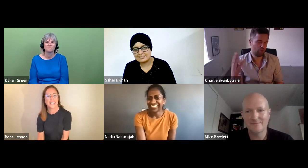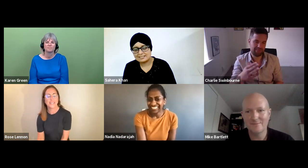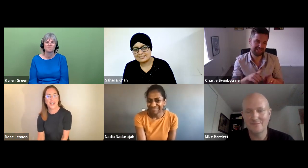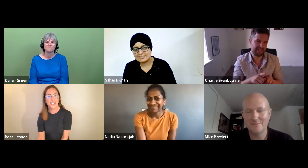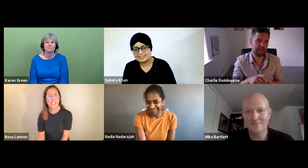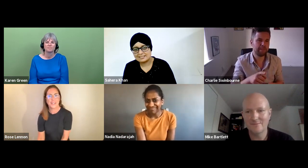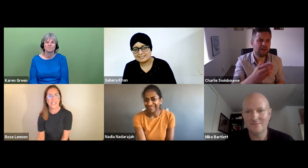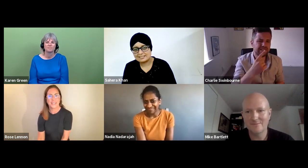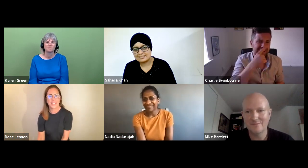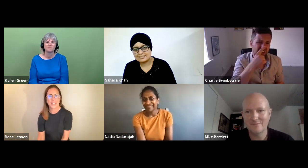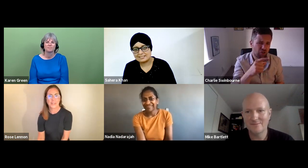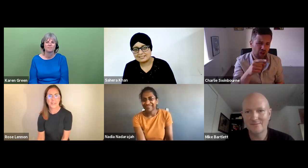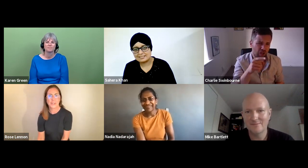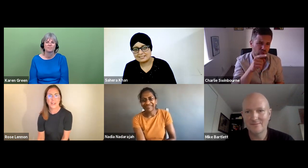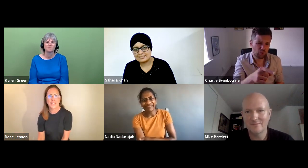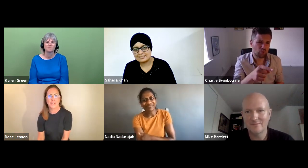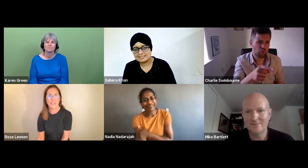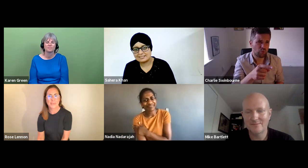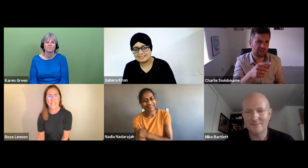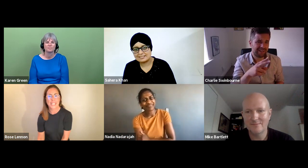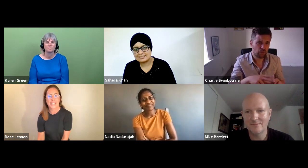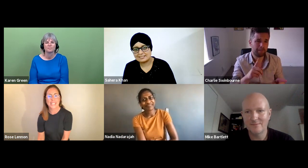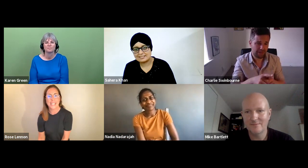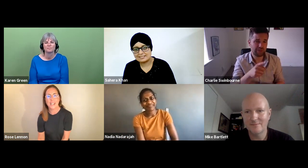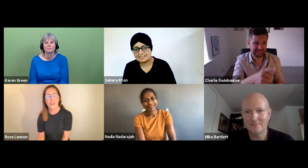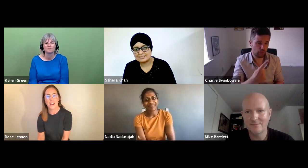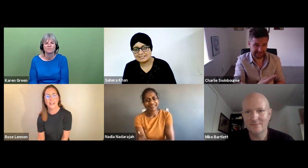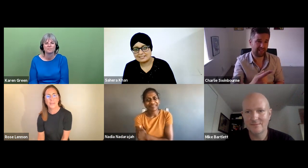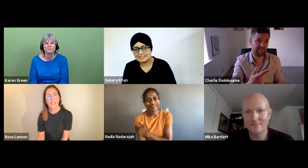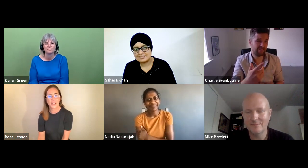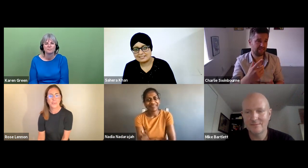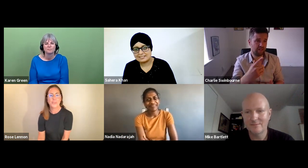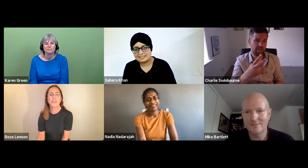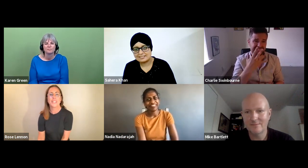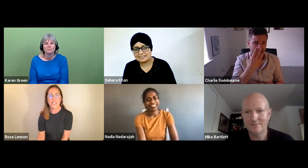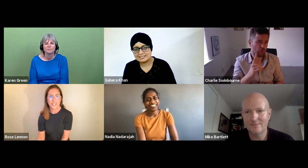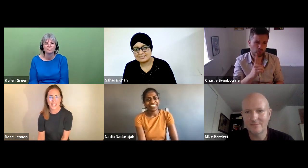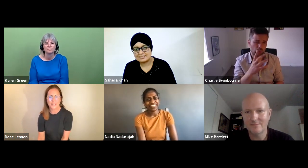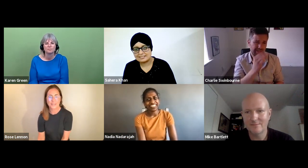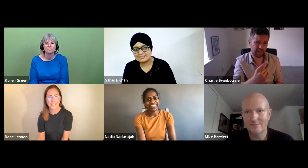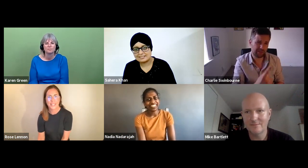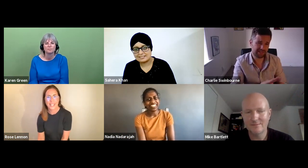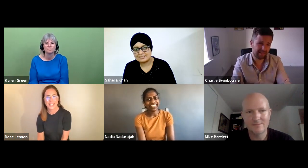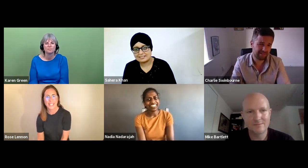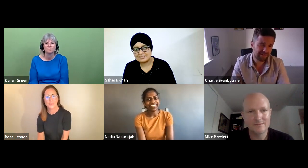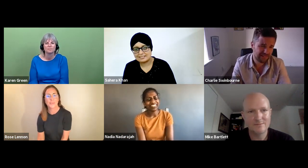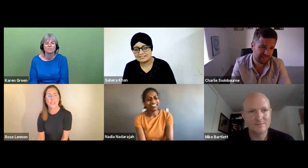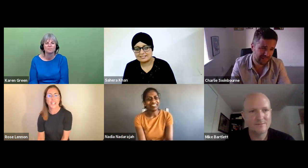still learning, aren't we? I think we all have similar experiences. Sahera, so what would you say to yourself what would you say to